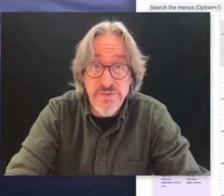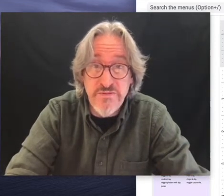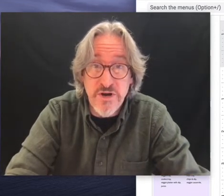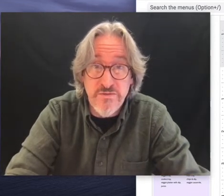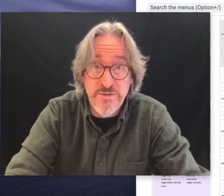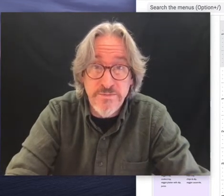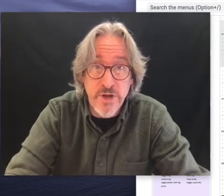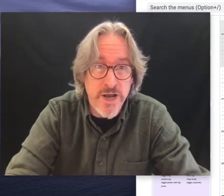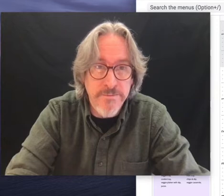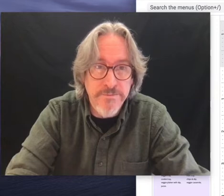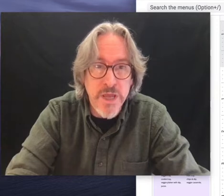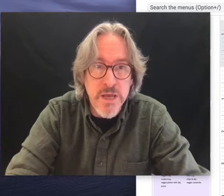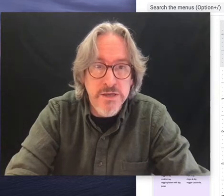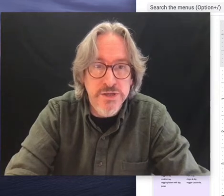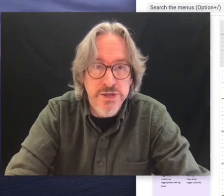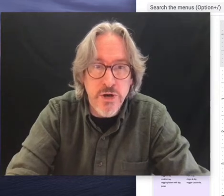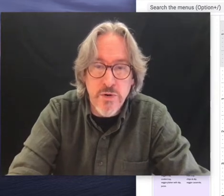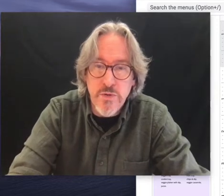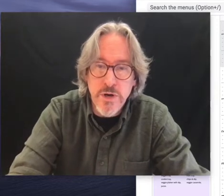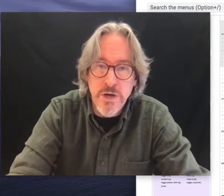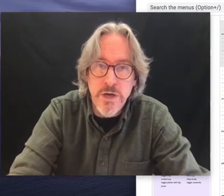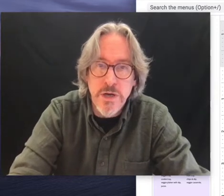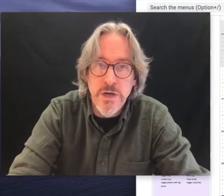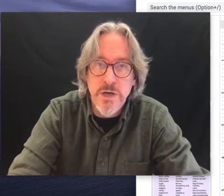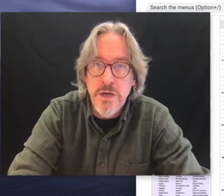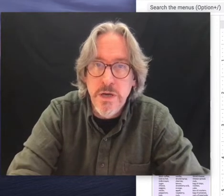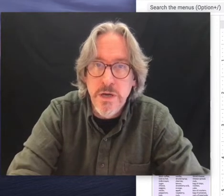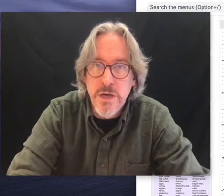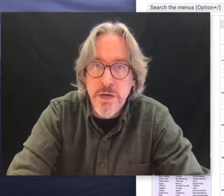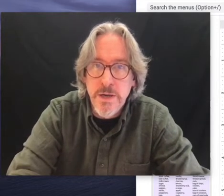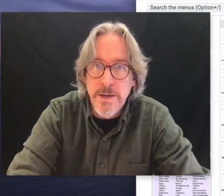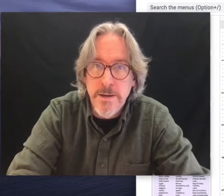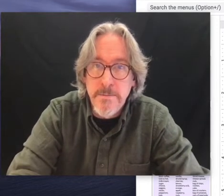All these we've gone over. Okay. So